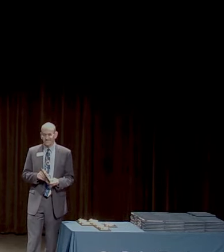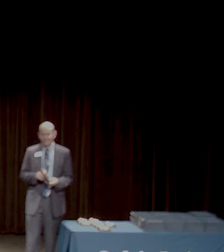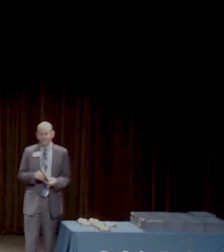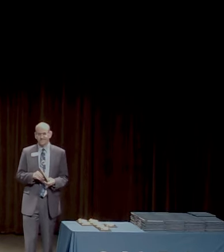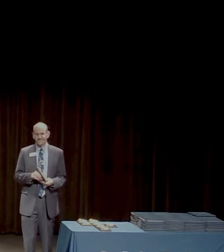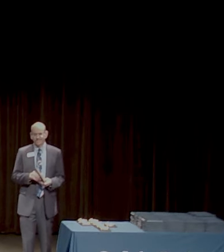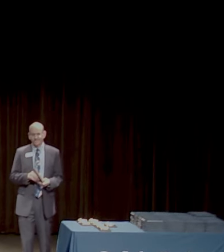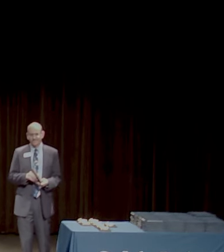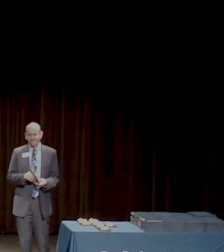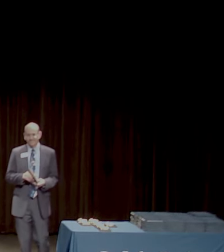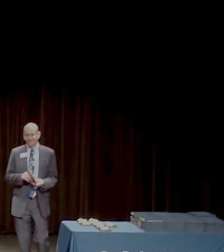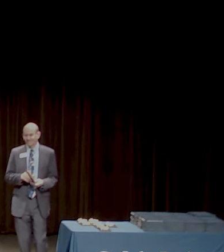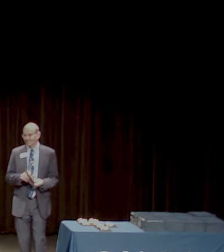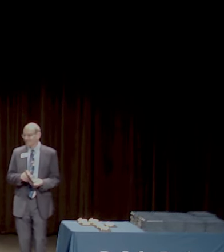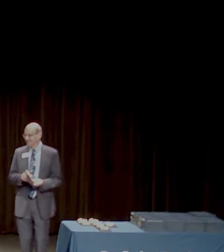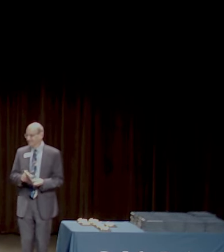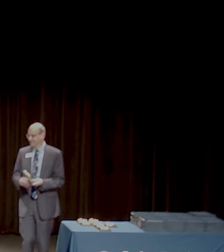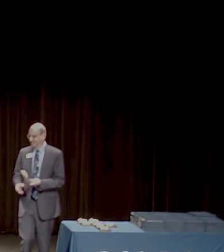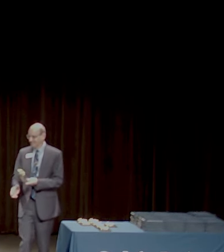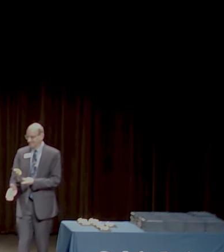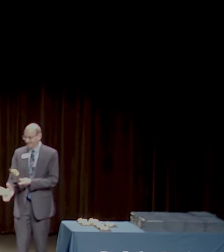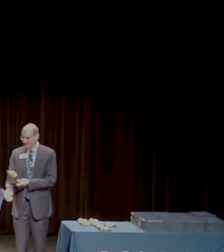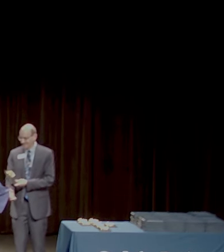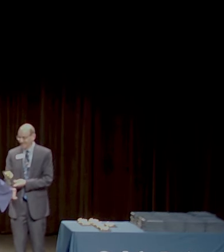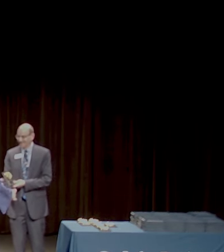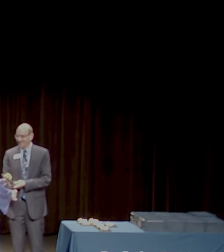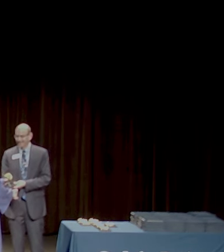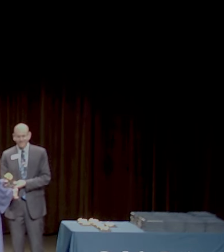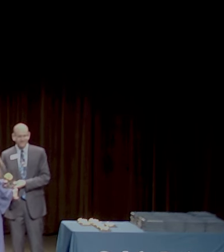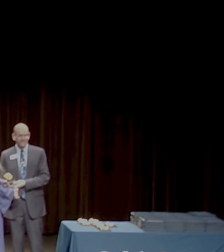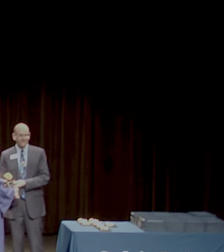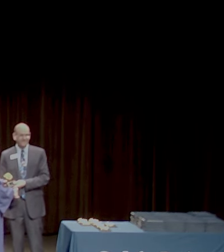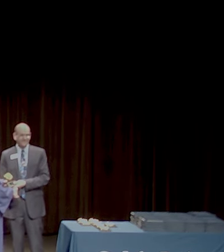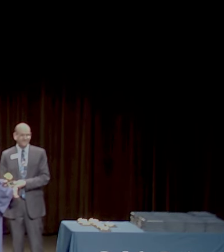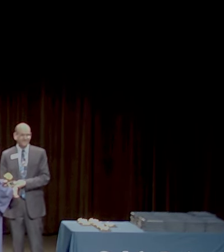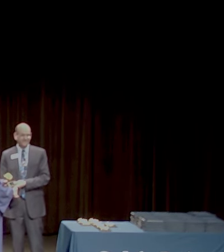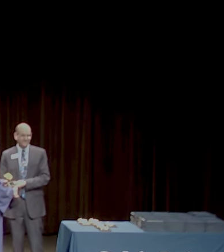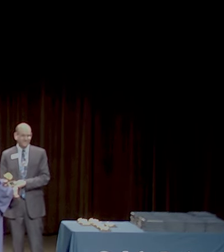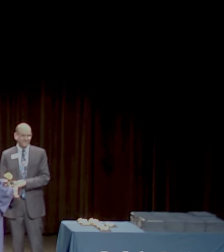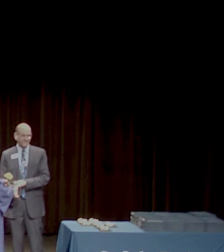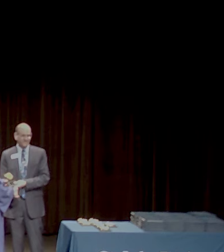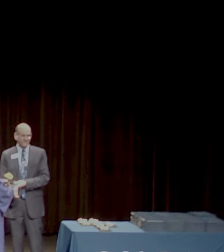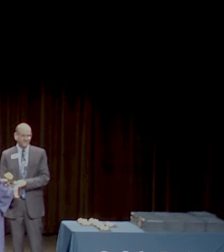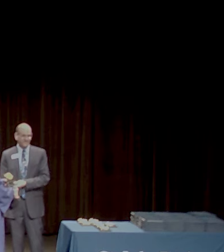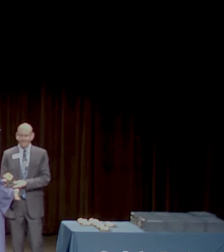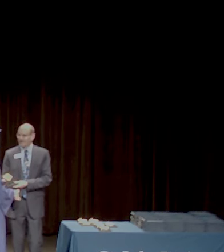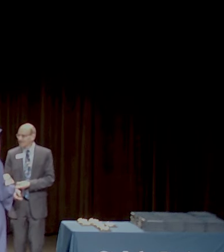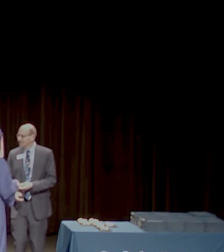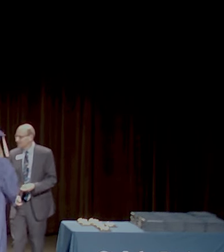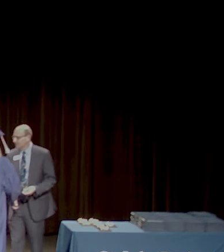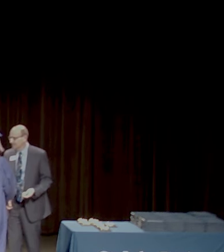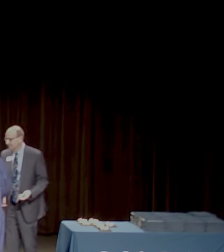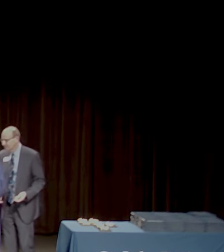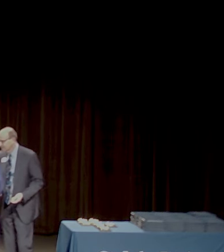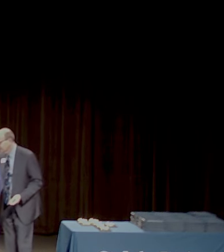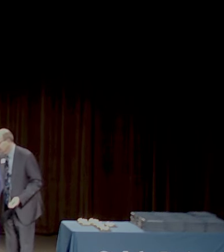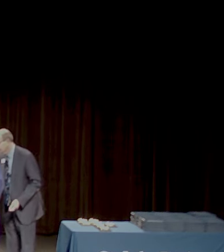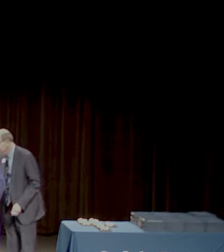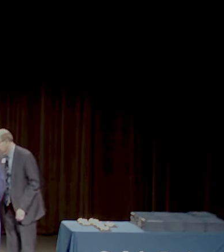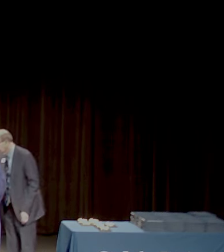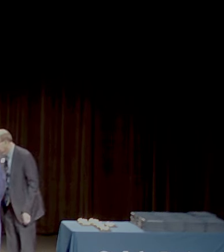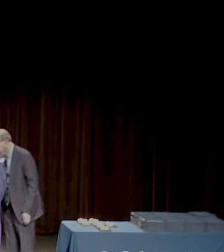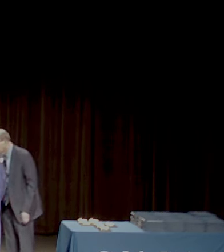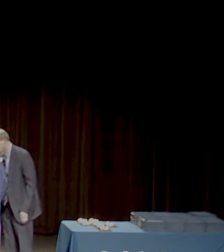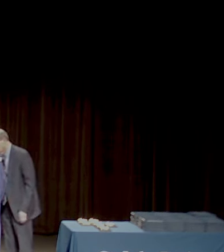she earned all-conference and all-region designations. She served as the Vice President of DECA, was a student Senate member, and a